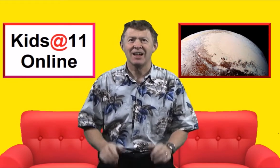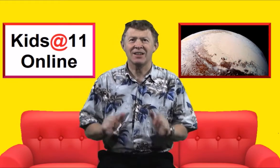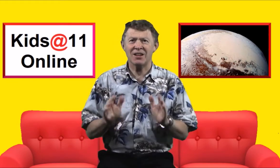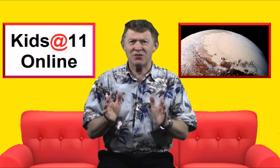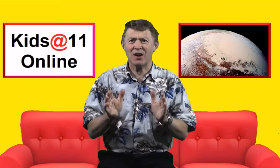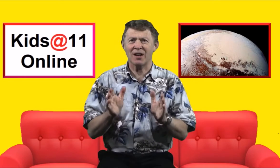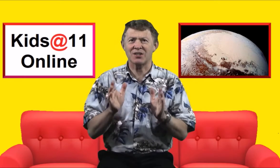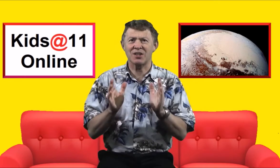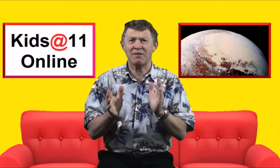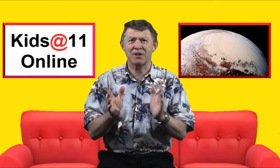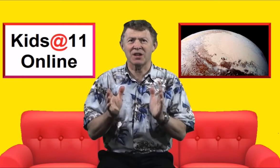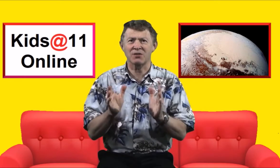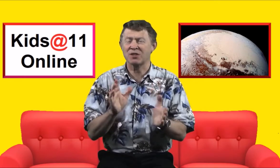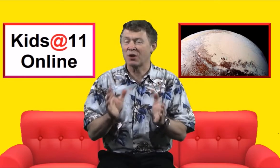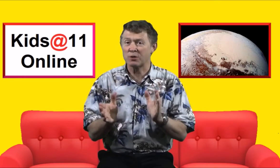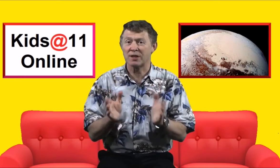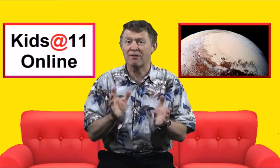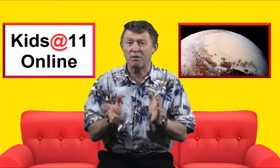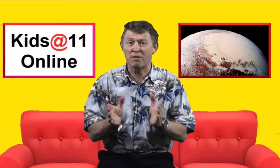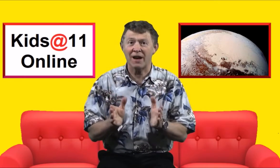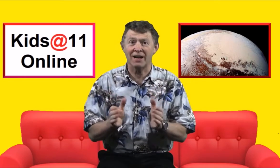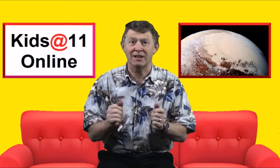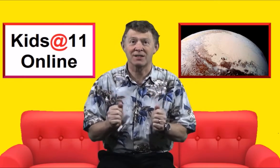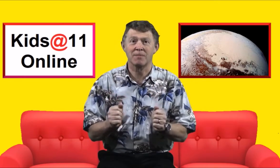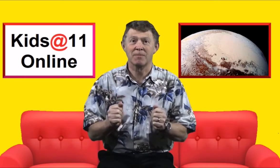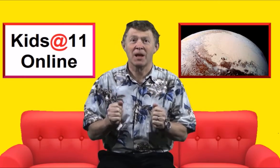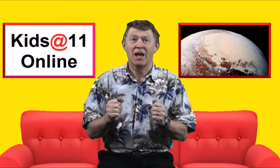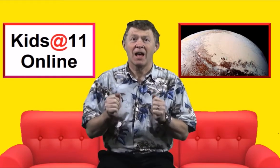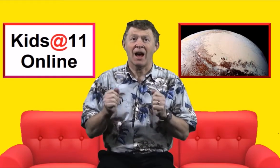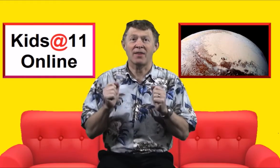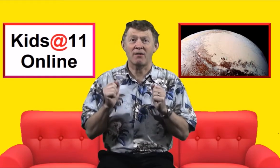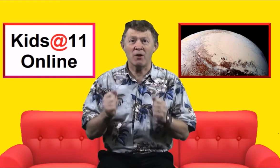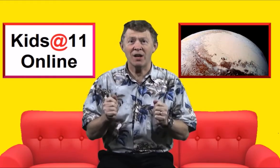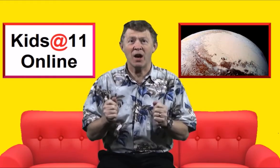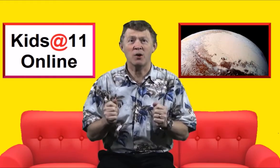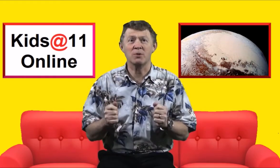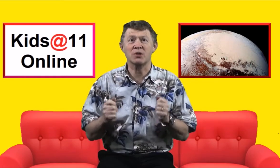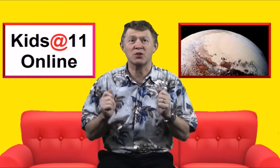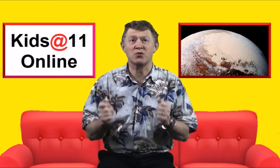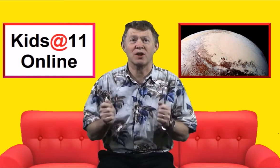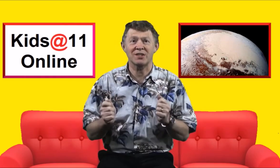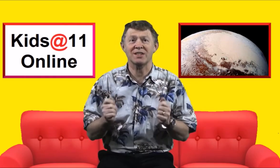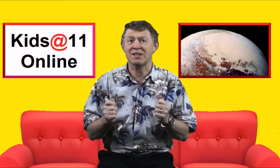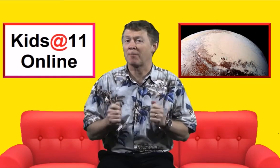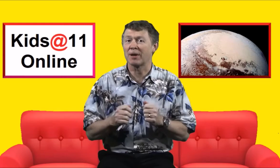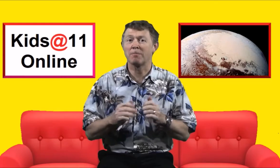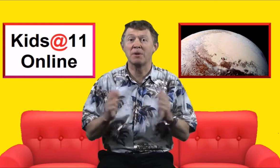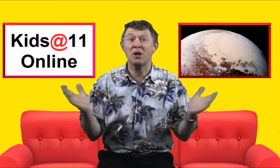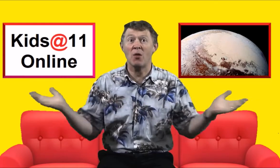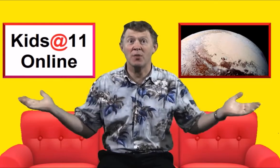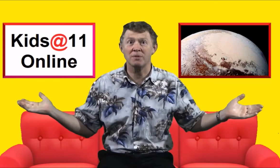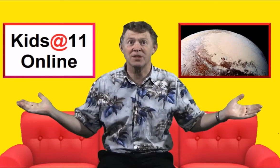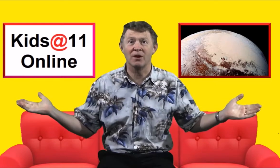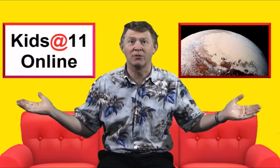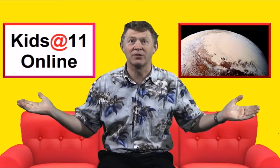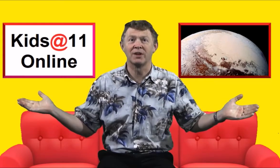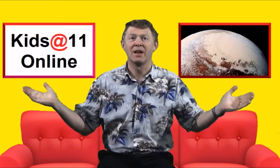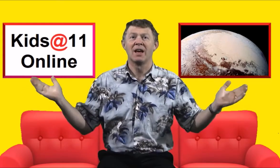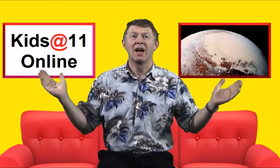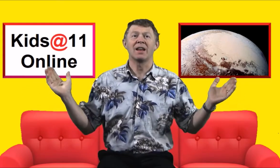The Israelites suffered as a result of their own failings, and their only hope was to trust in something beyond themselves. And